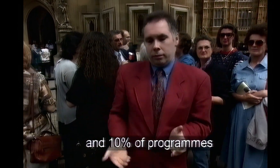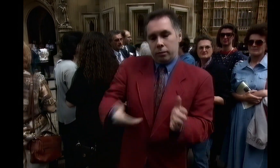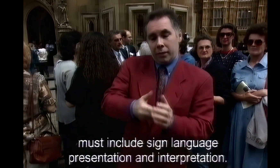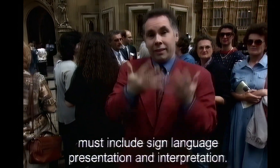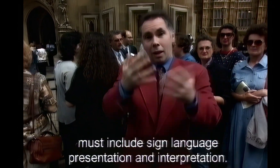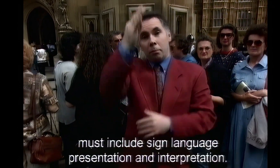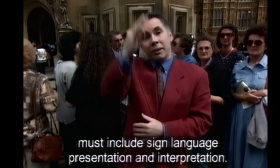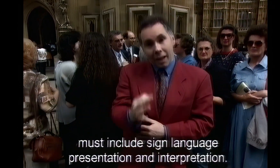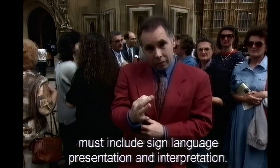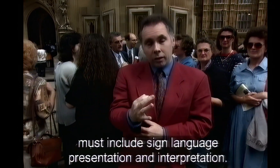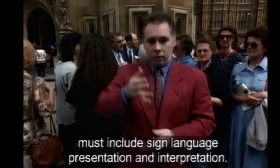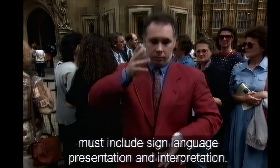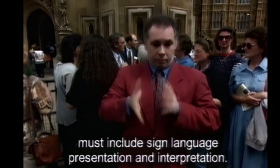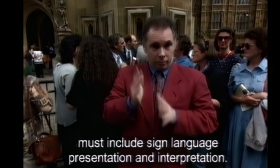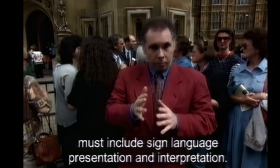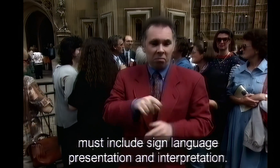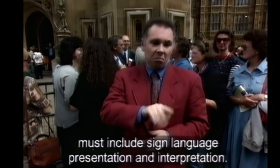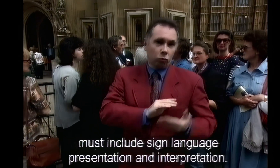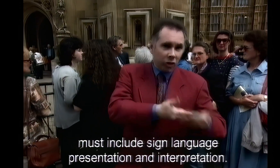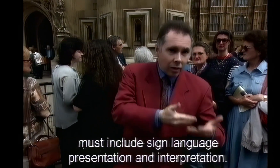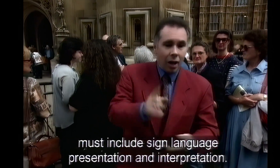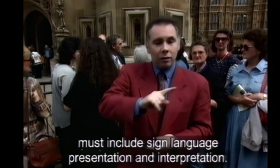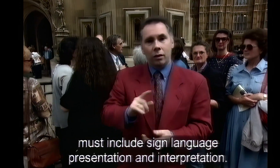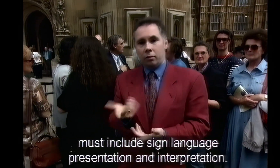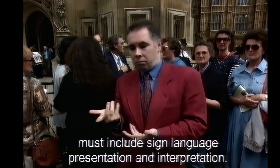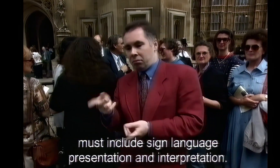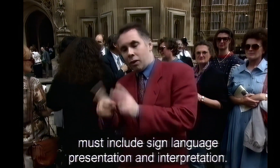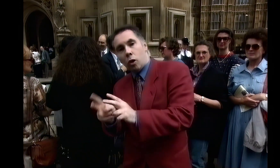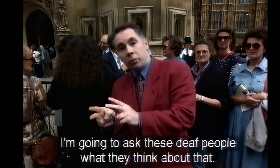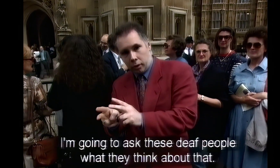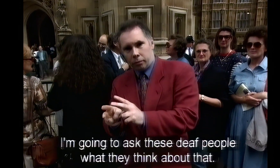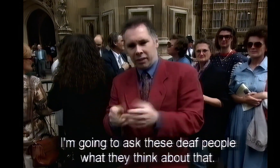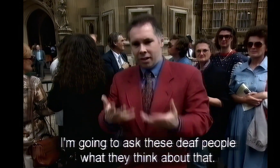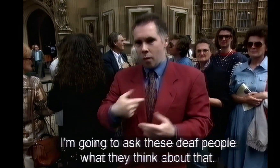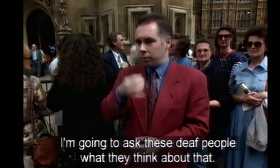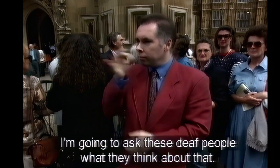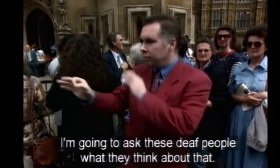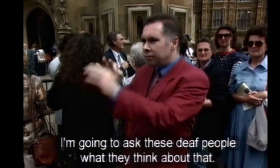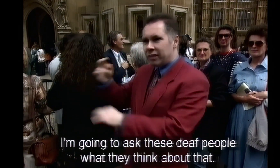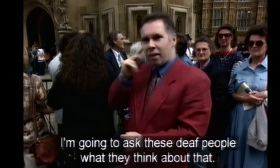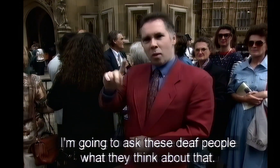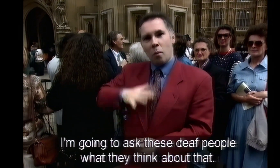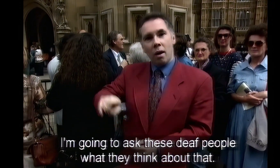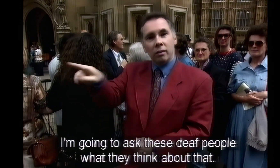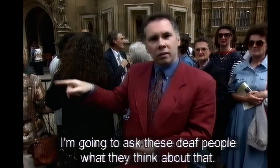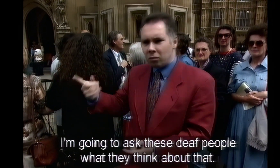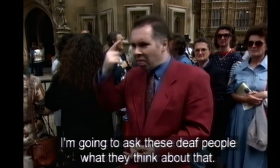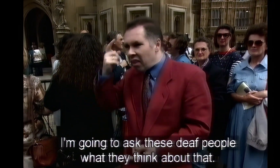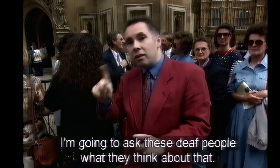be subtitled and 10% of programmes must include sign language presentation and interpretation. So now I'm going to ask these deaf people what